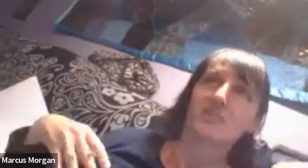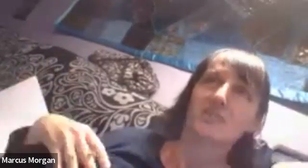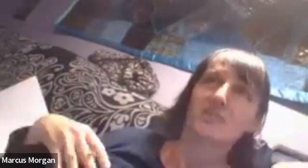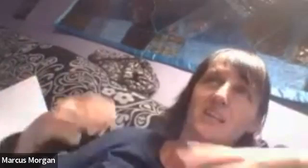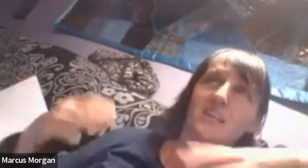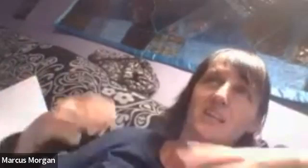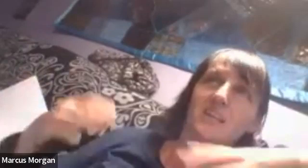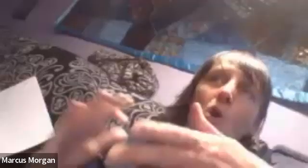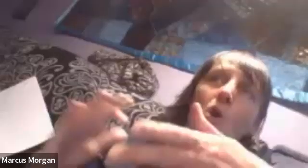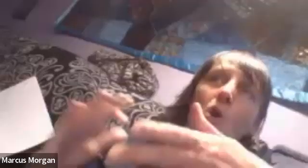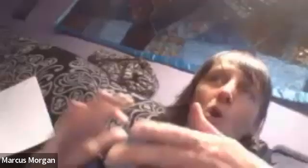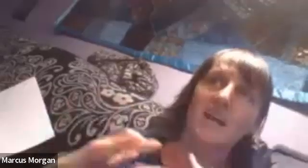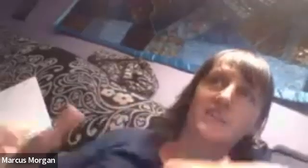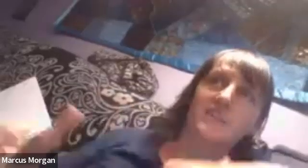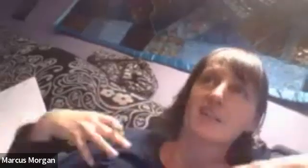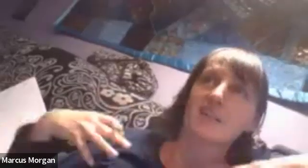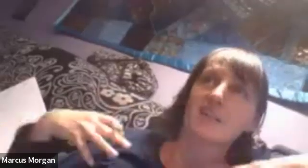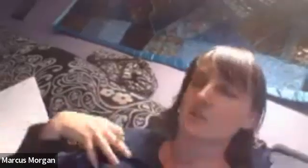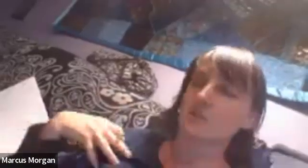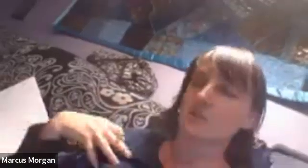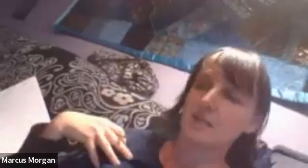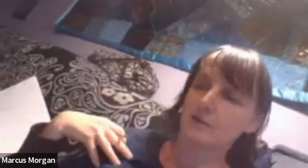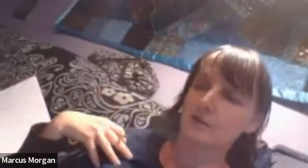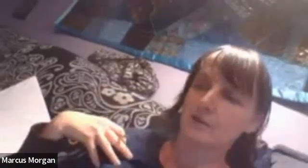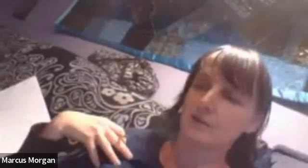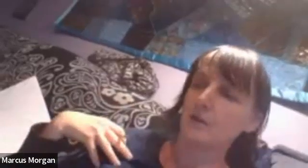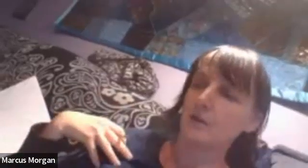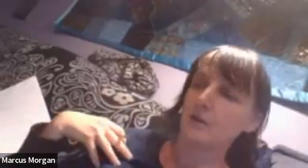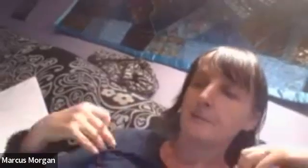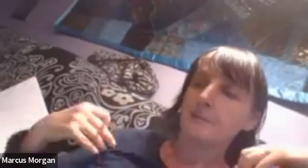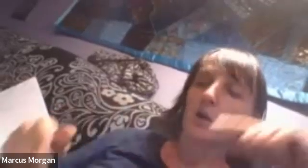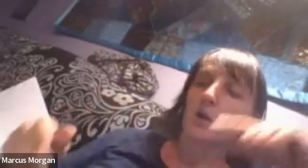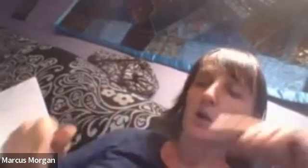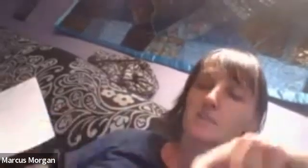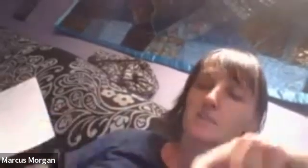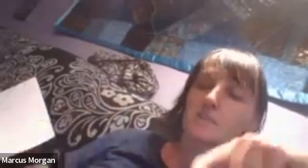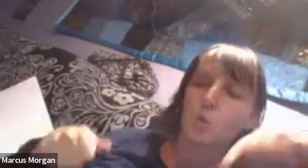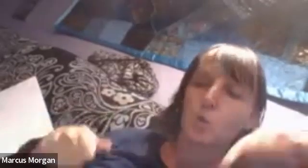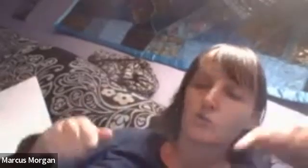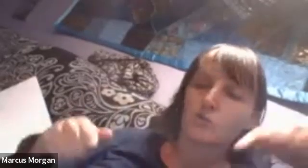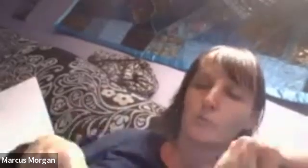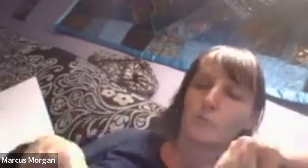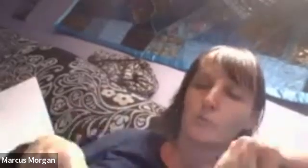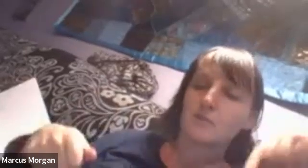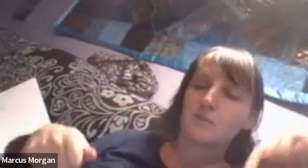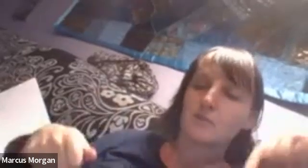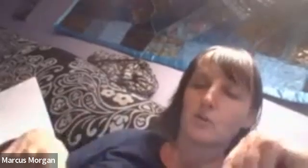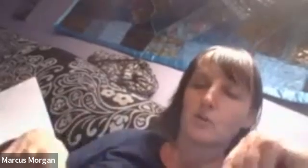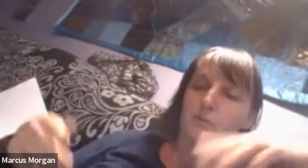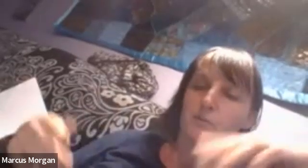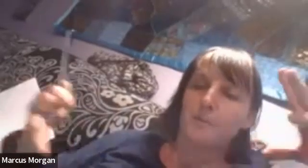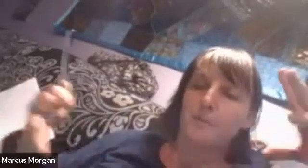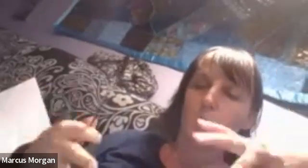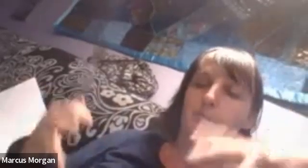need to meet up, but everybody's used to all the social distancing, washing your hands, wearing face masks rules now. So yeah, but I would say